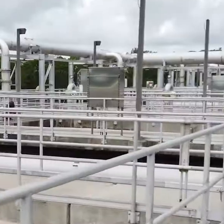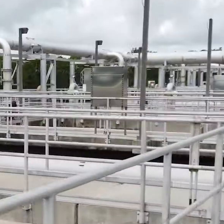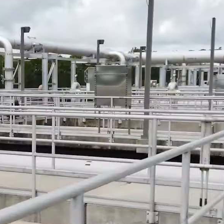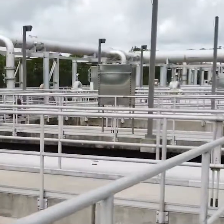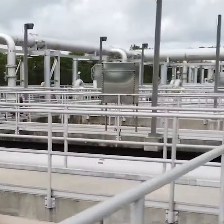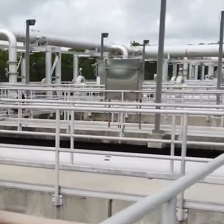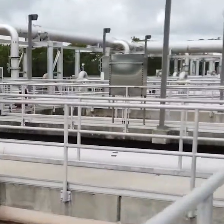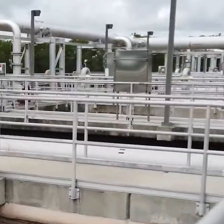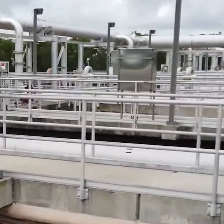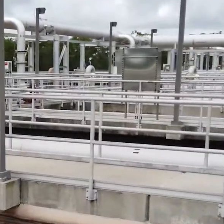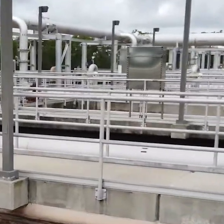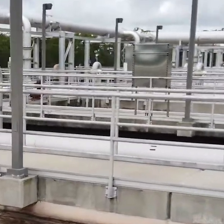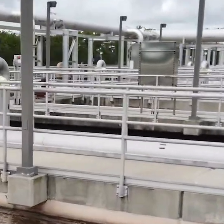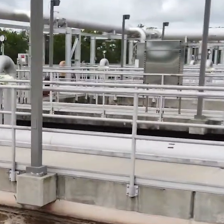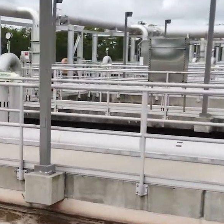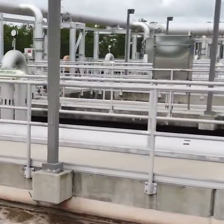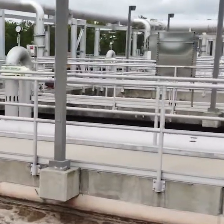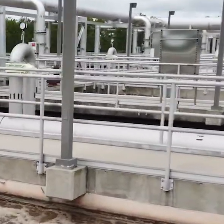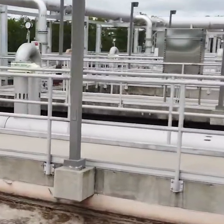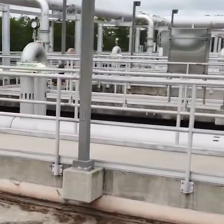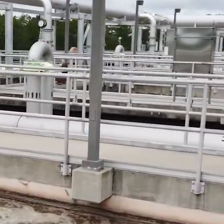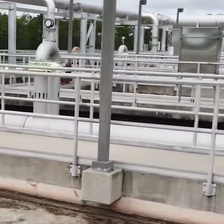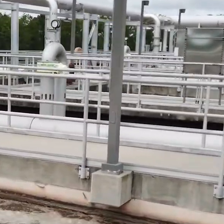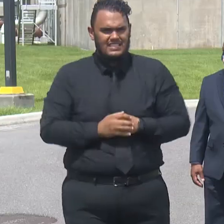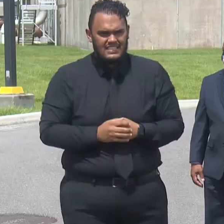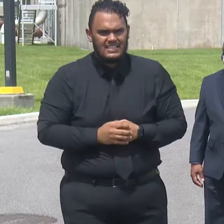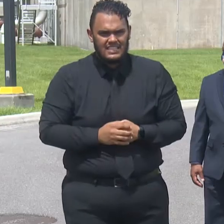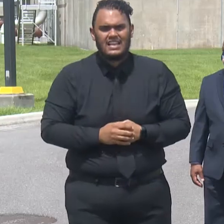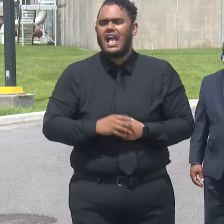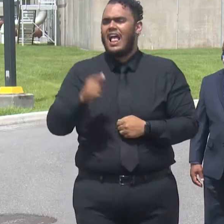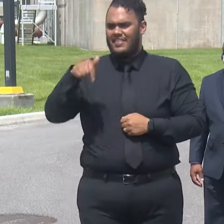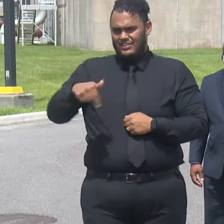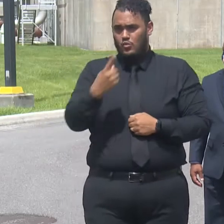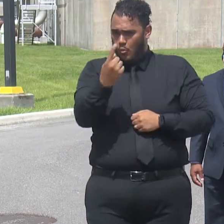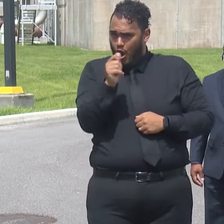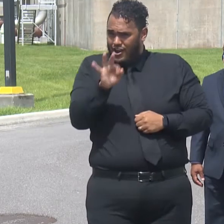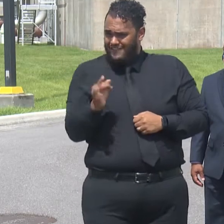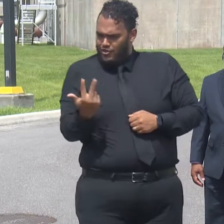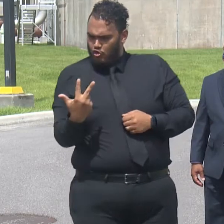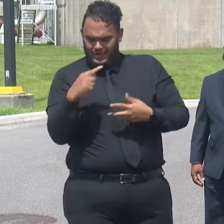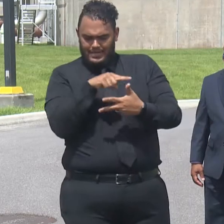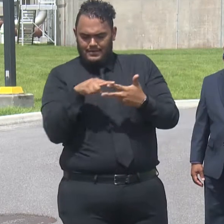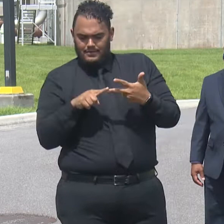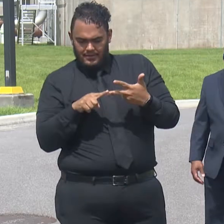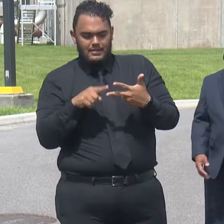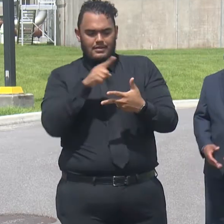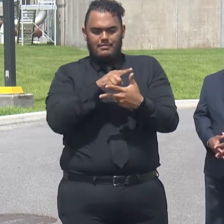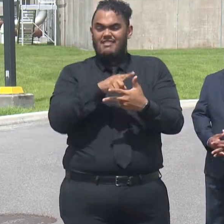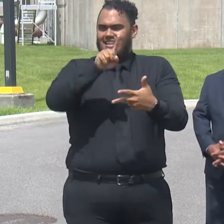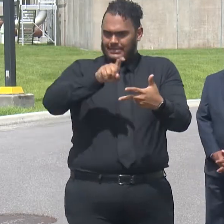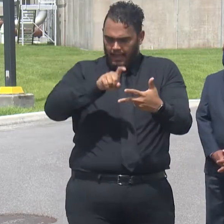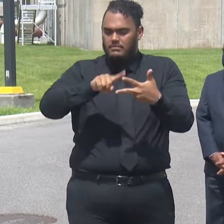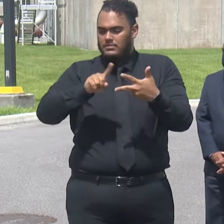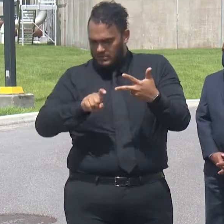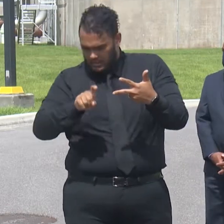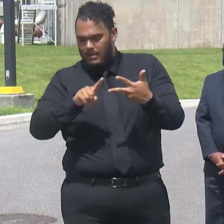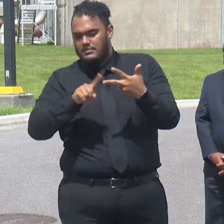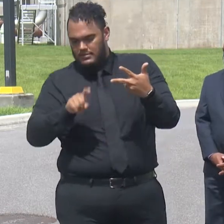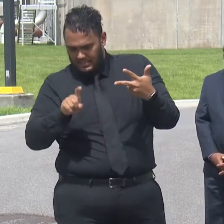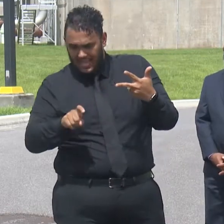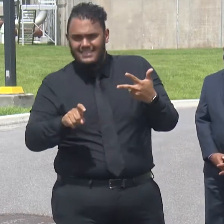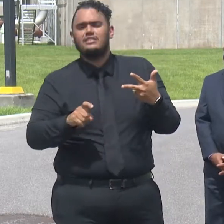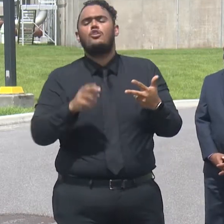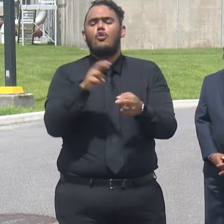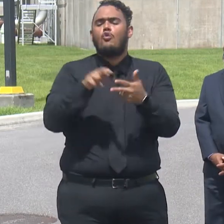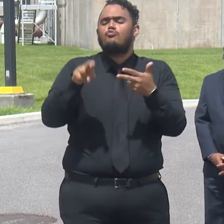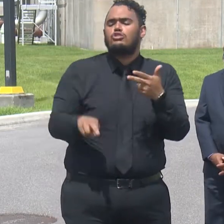community, and is one of the three areas that we sample. Although the results fluctuate, the concentrations of the virus RNA that we're